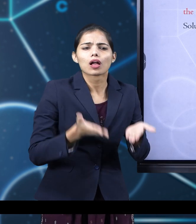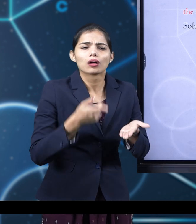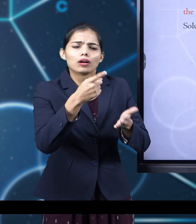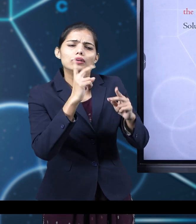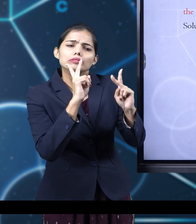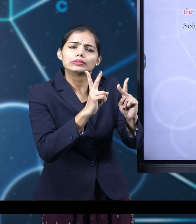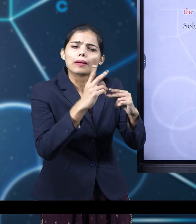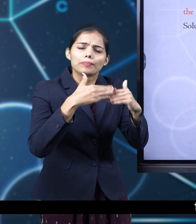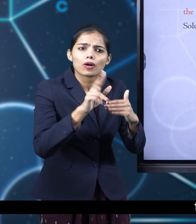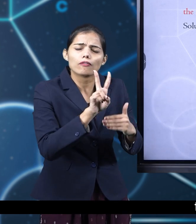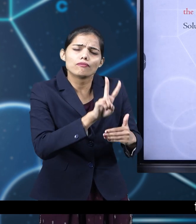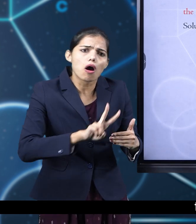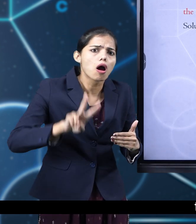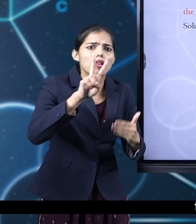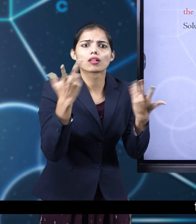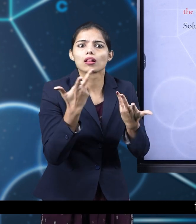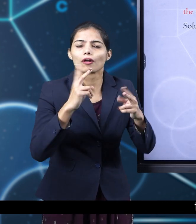Now substitute the values in the formula.